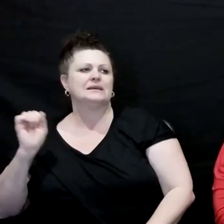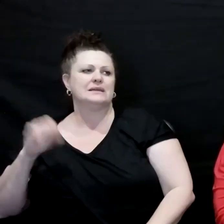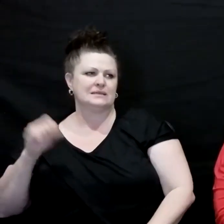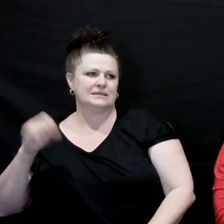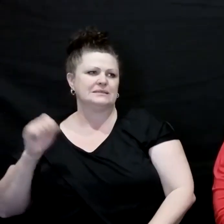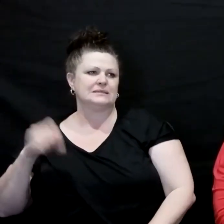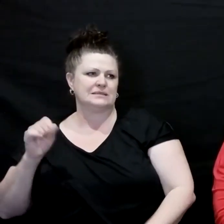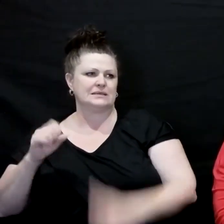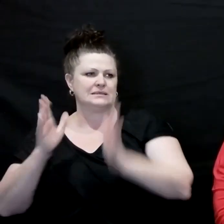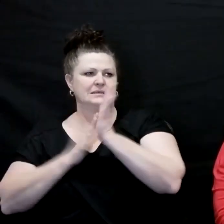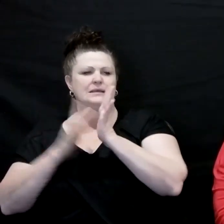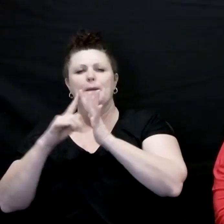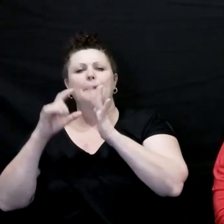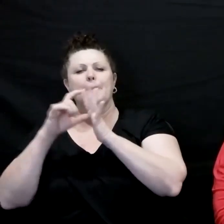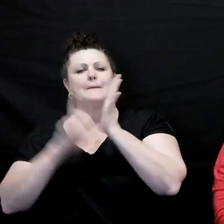in Midland.